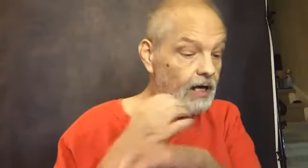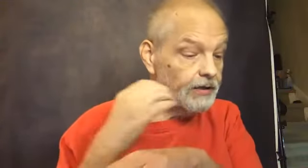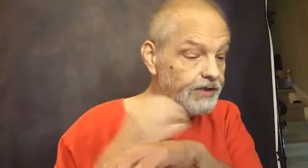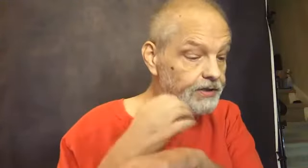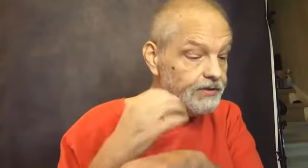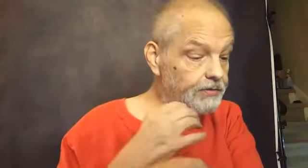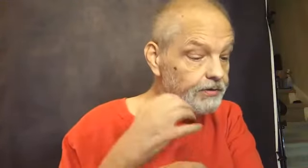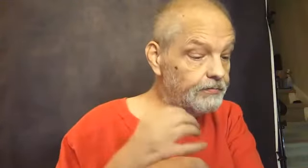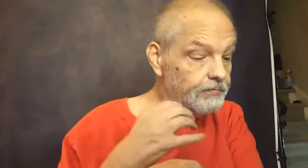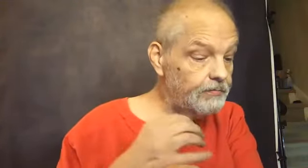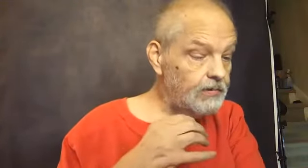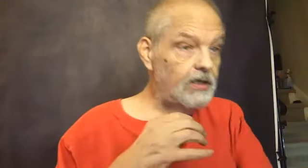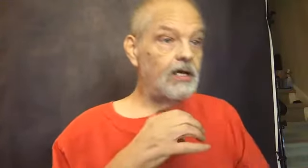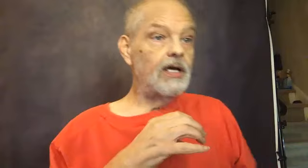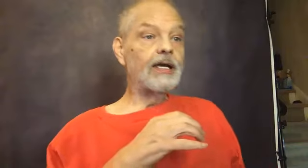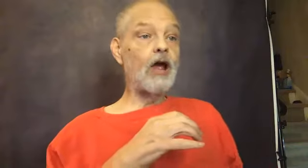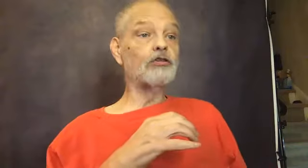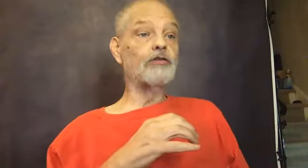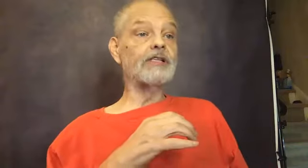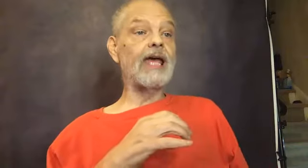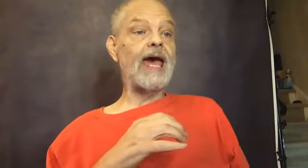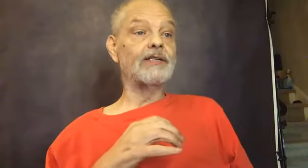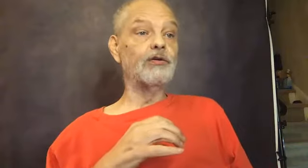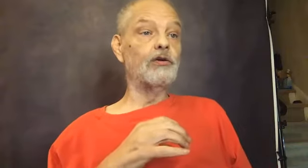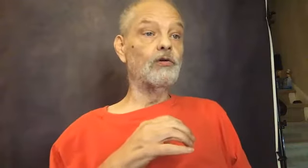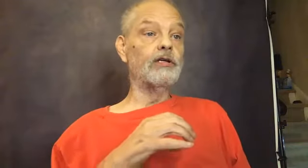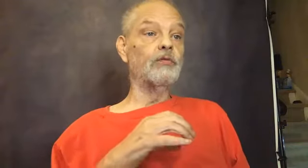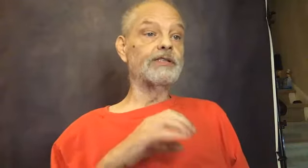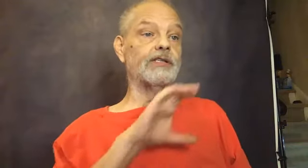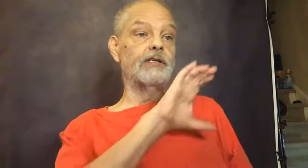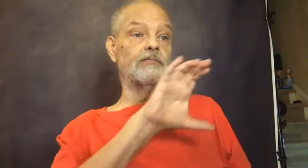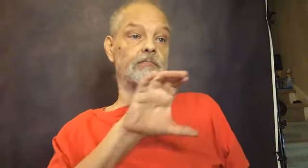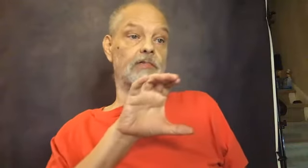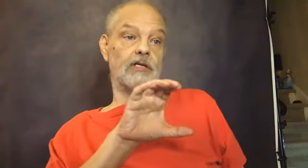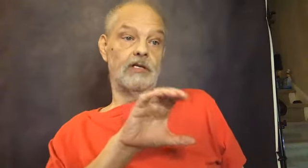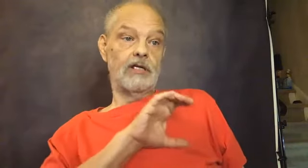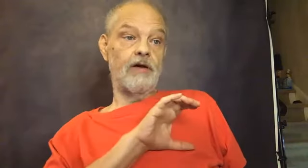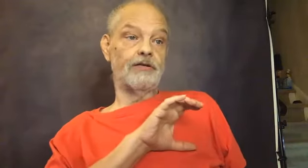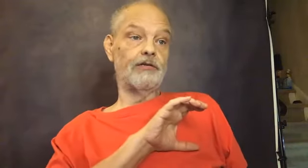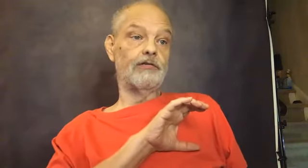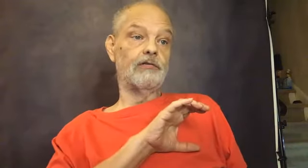Calculus, I just showed you. Character is like attitude, only with a C. Character.